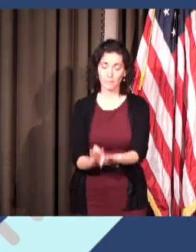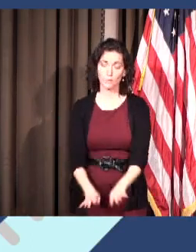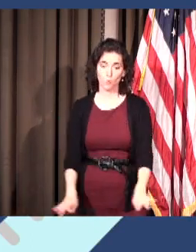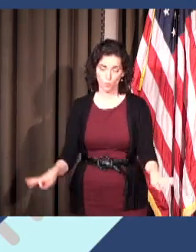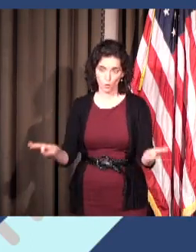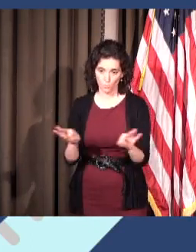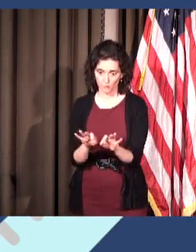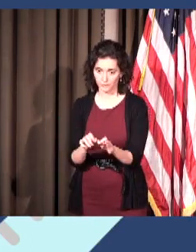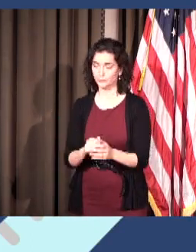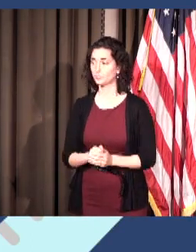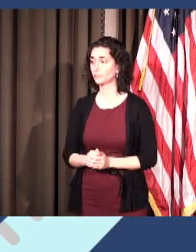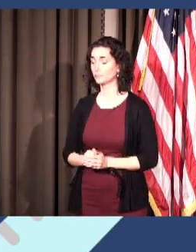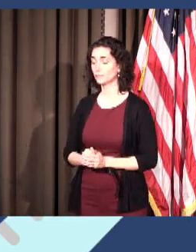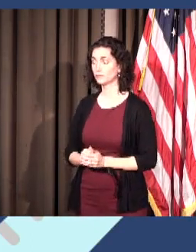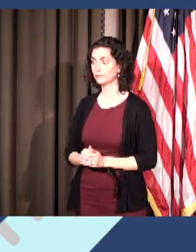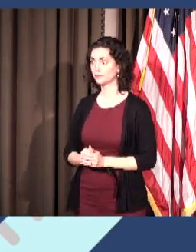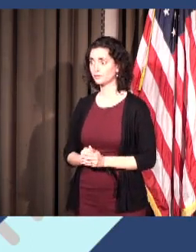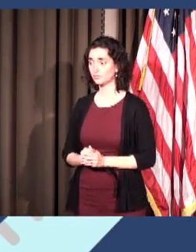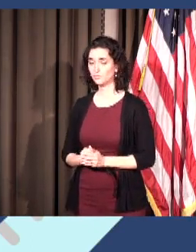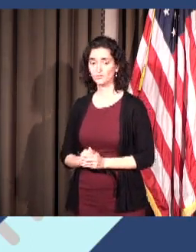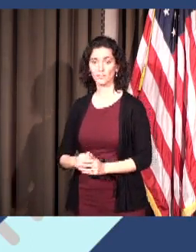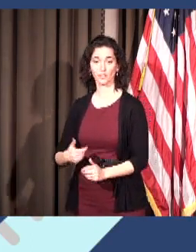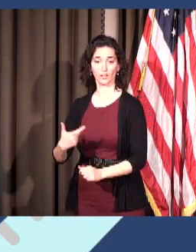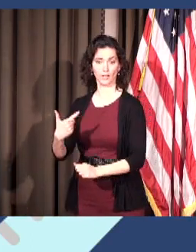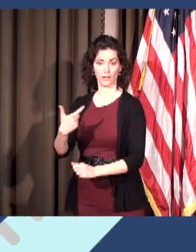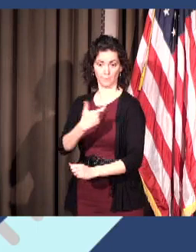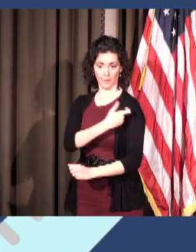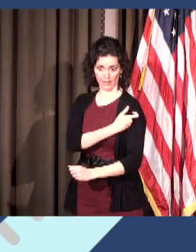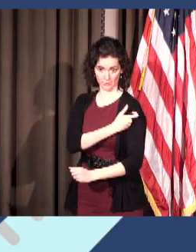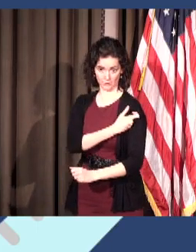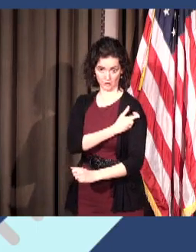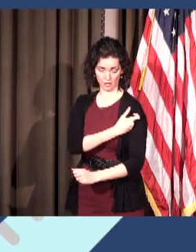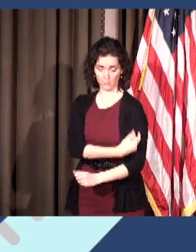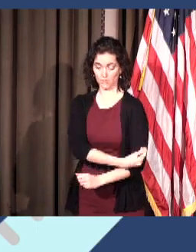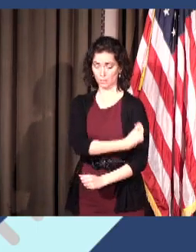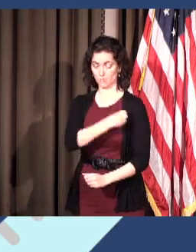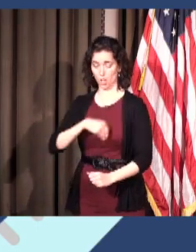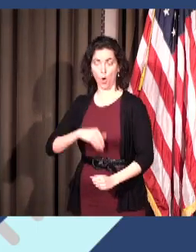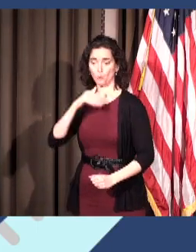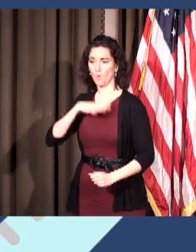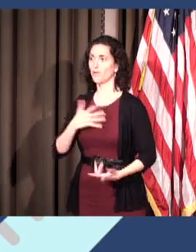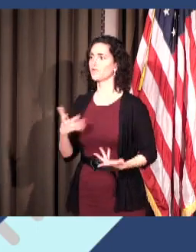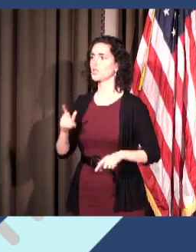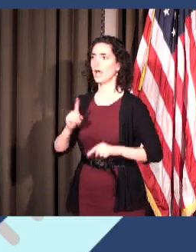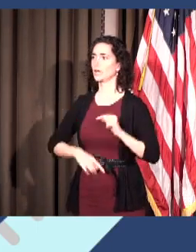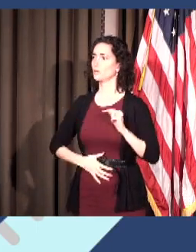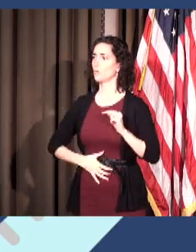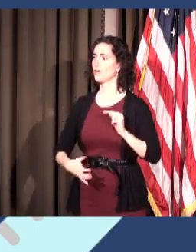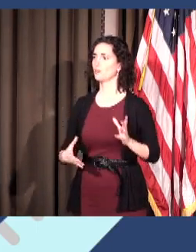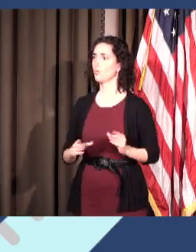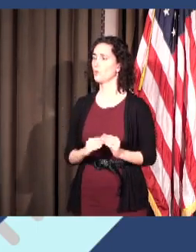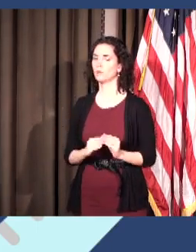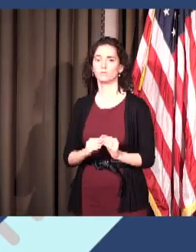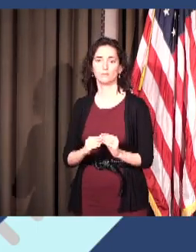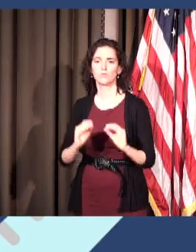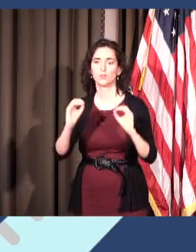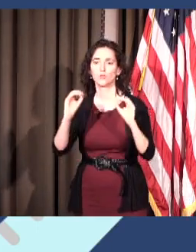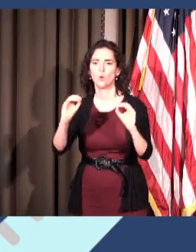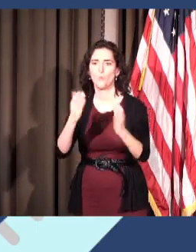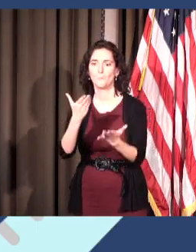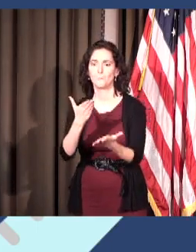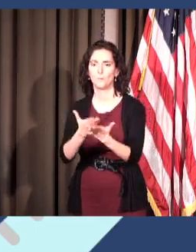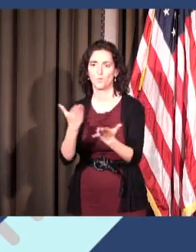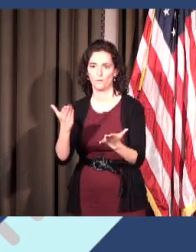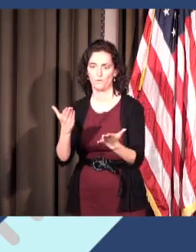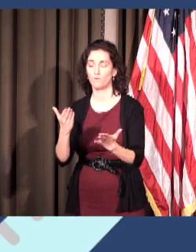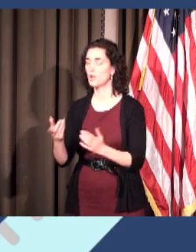evidence that these vaccines have any impairment of a woman's fertility. And a couple people asked me this